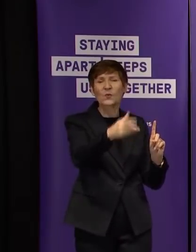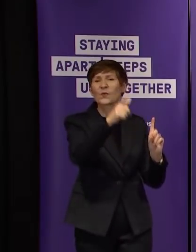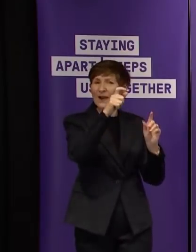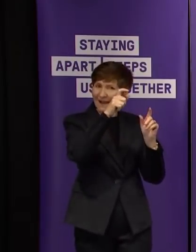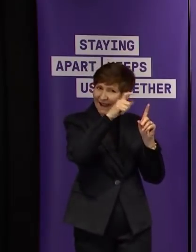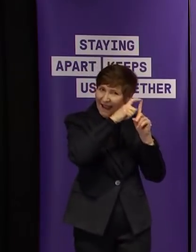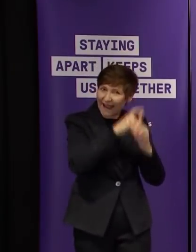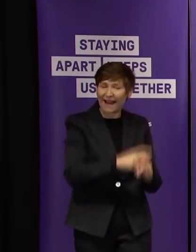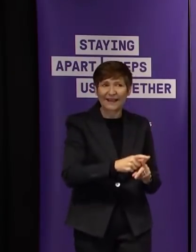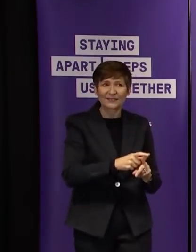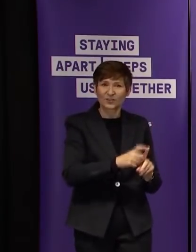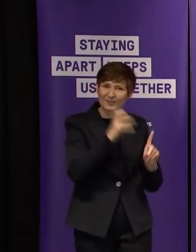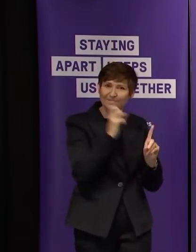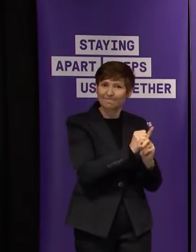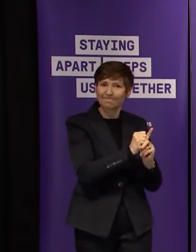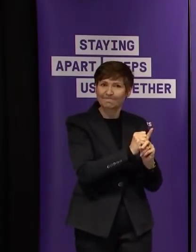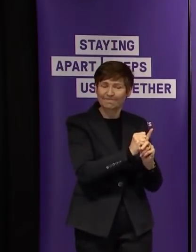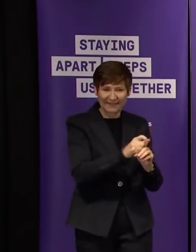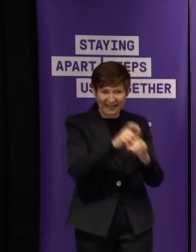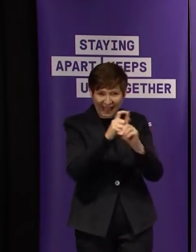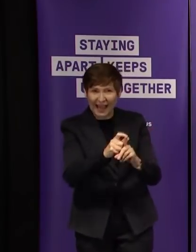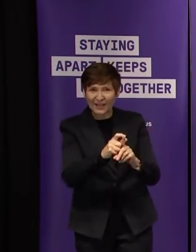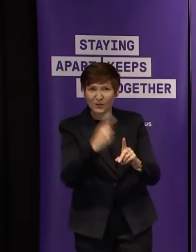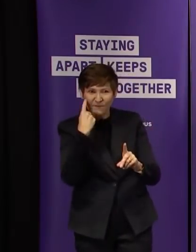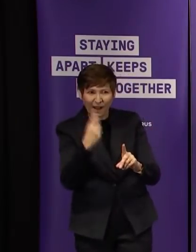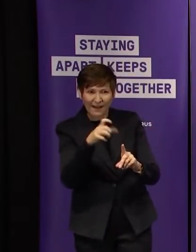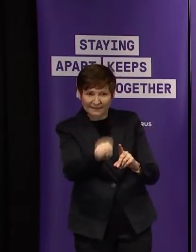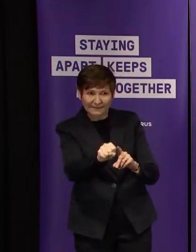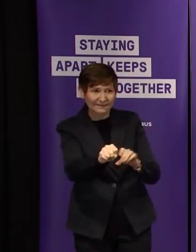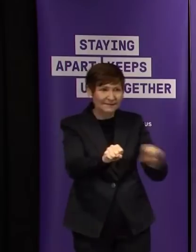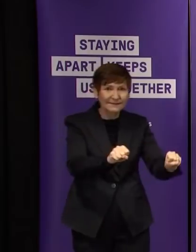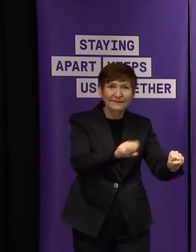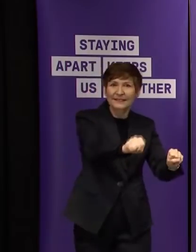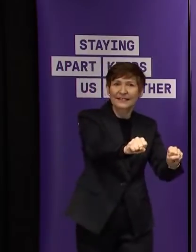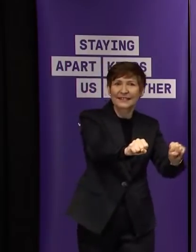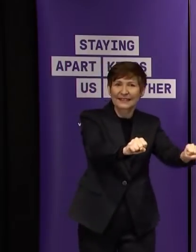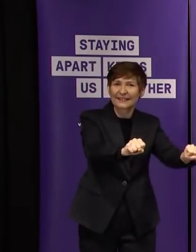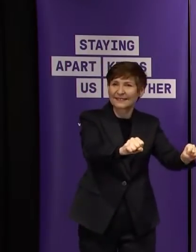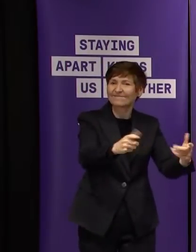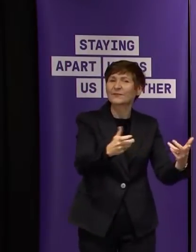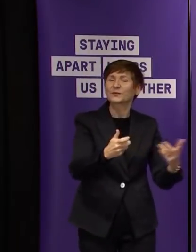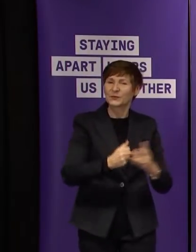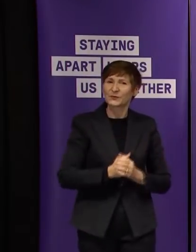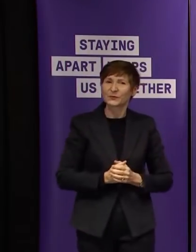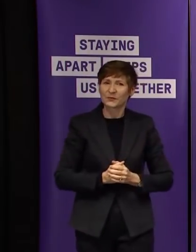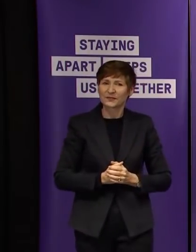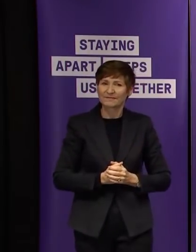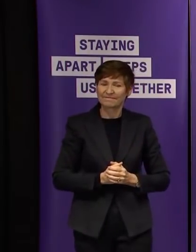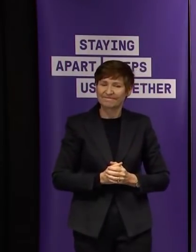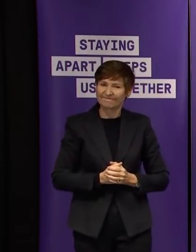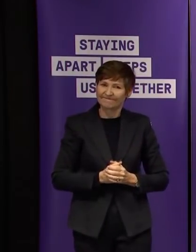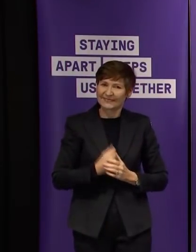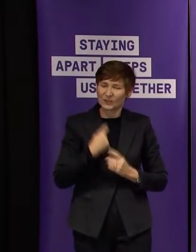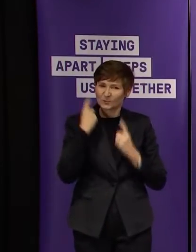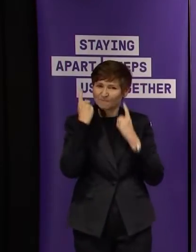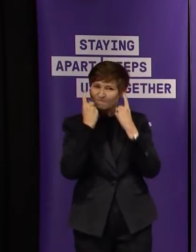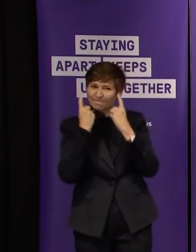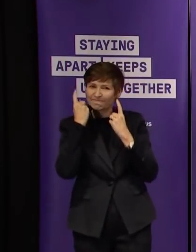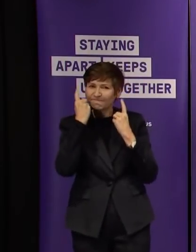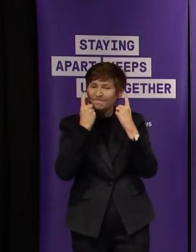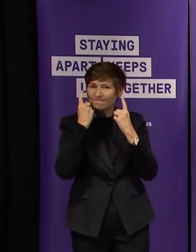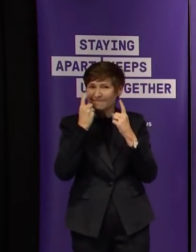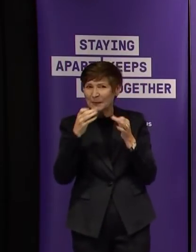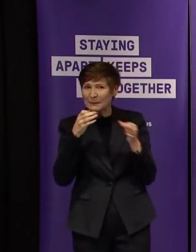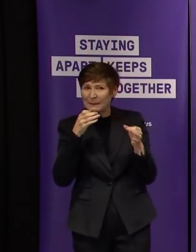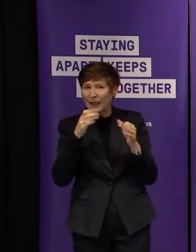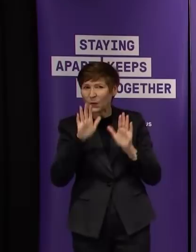to tackle, they're sometimes hard to identify. So I think we just needed to be open to whatever we were going to be